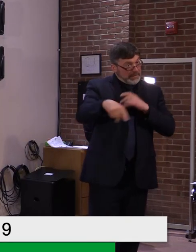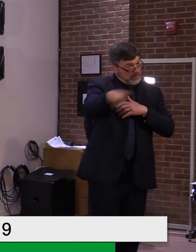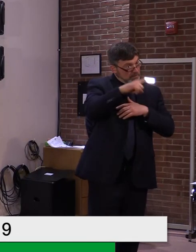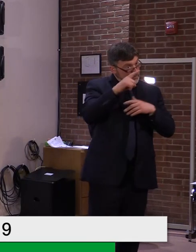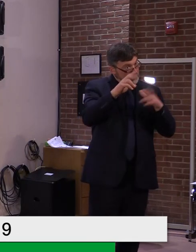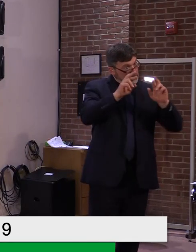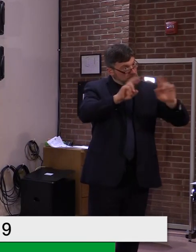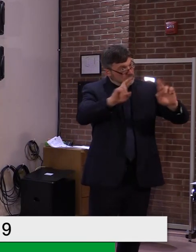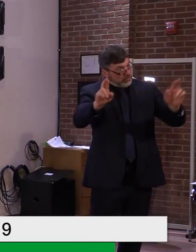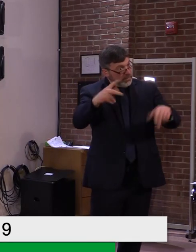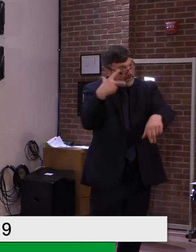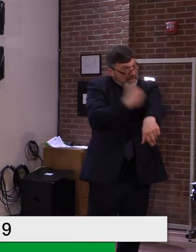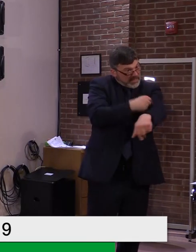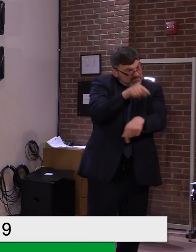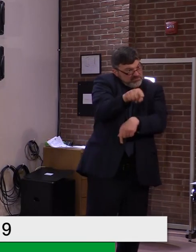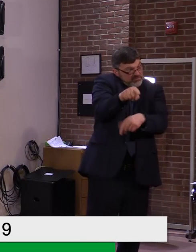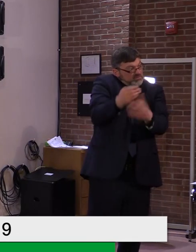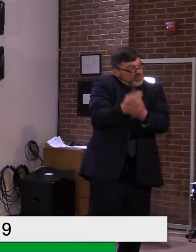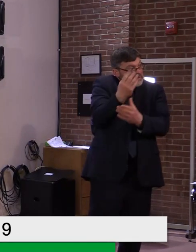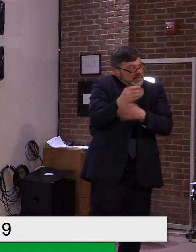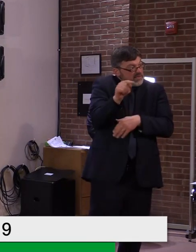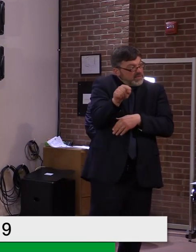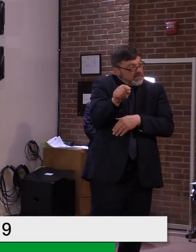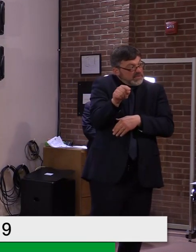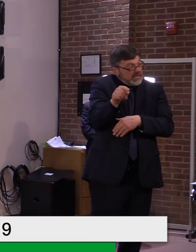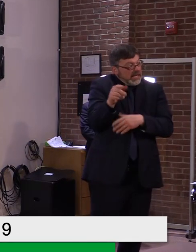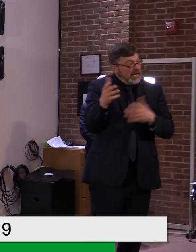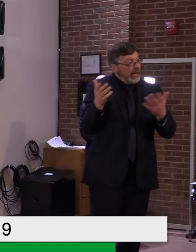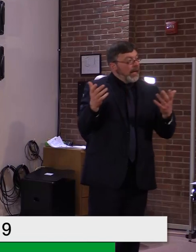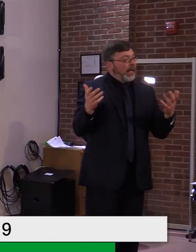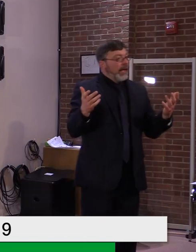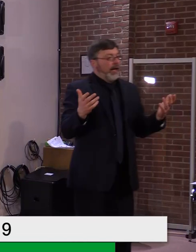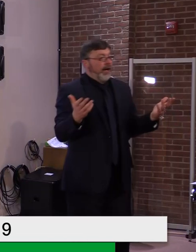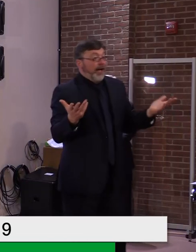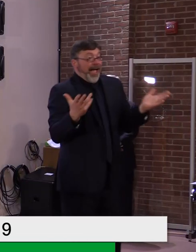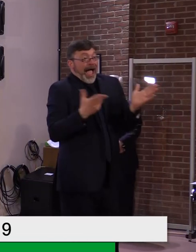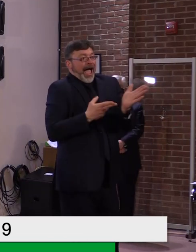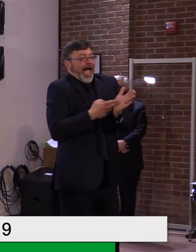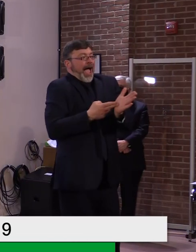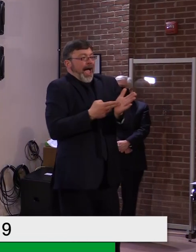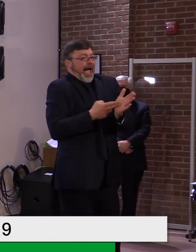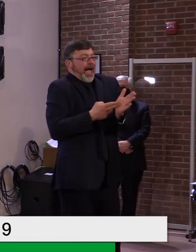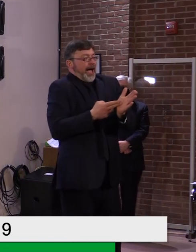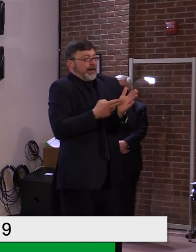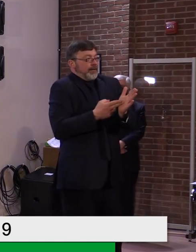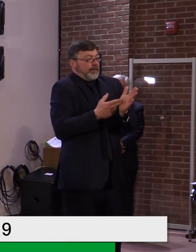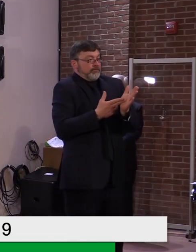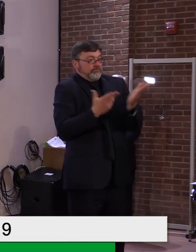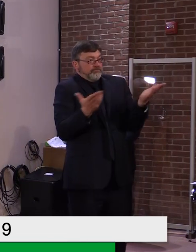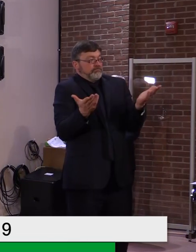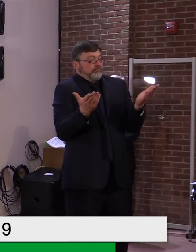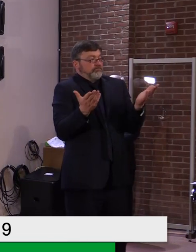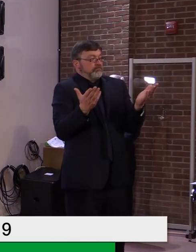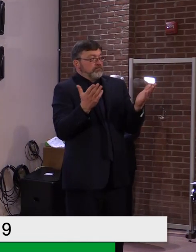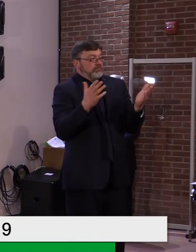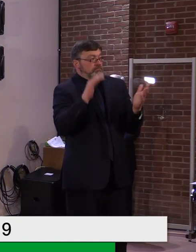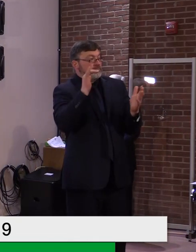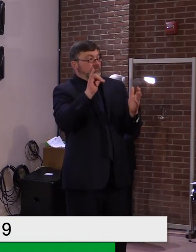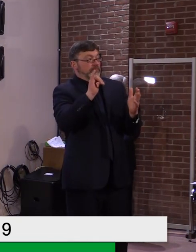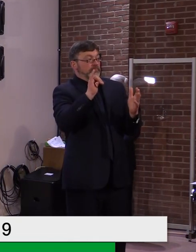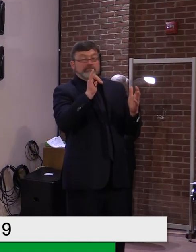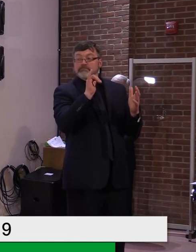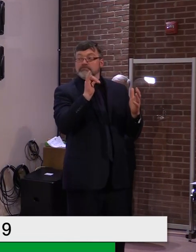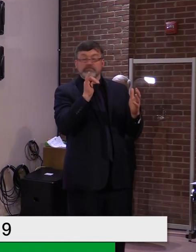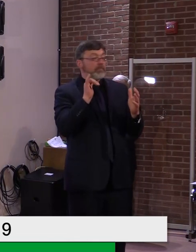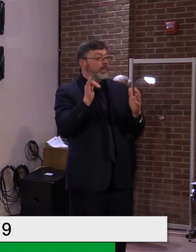I said earlier, we received a little bit of good news, but it's not enough to determine how long it's going to take for us